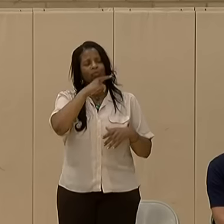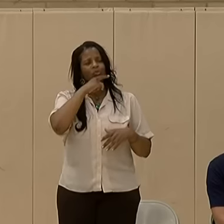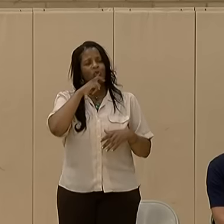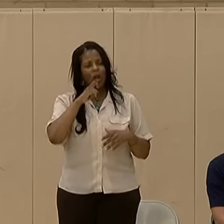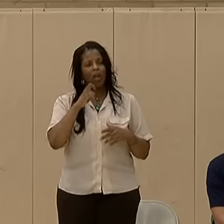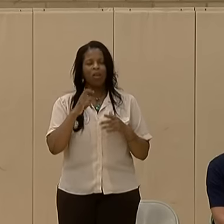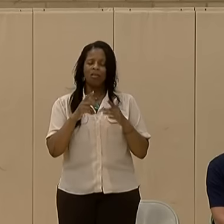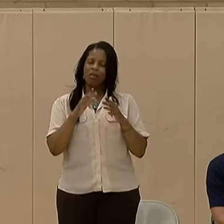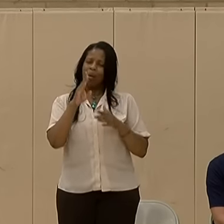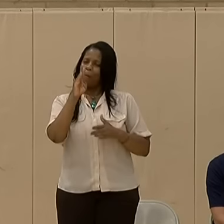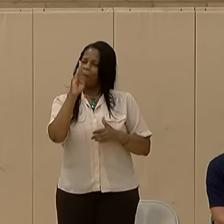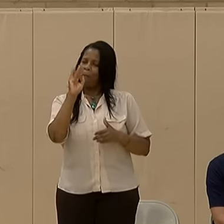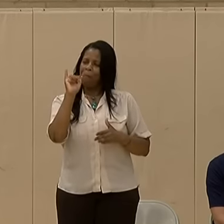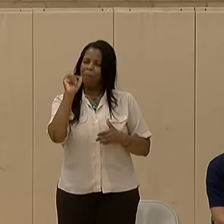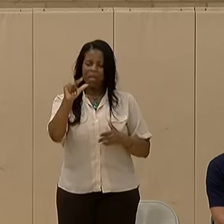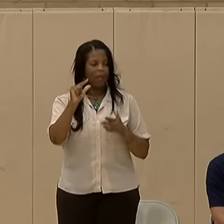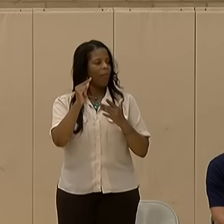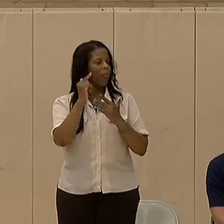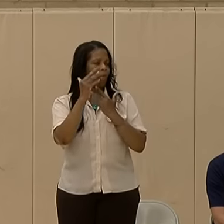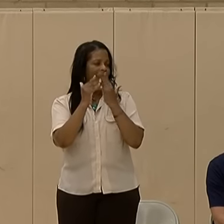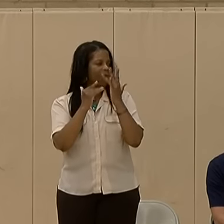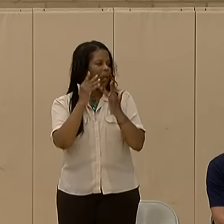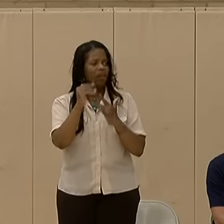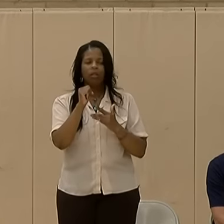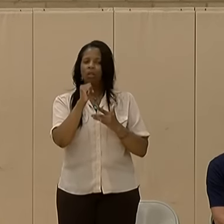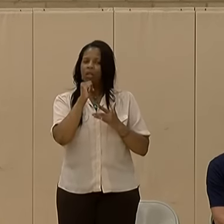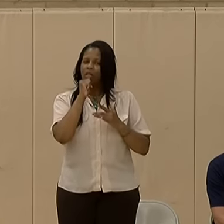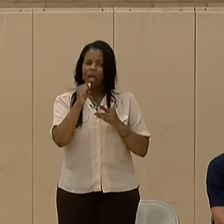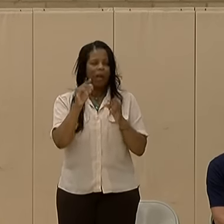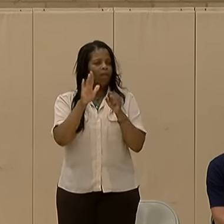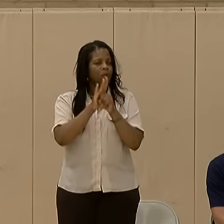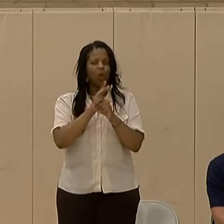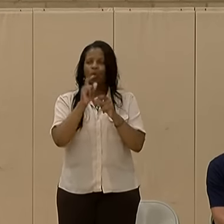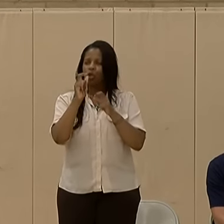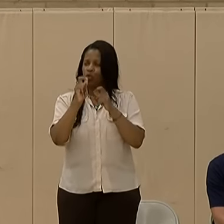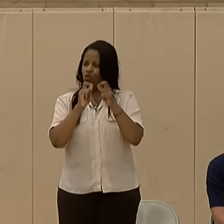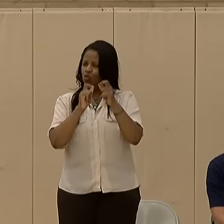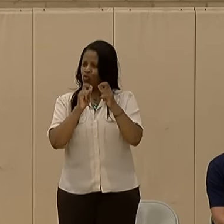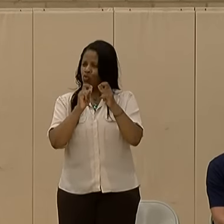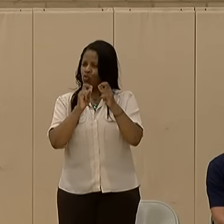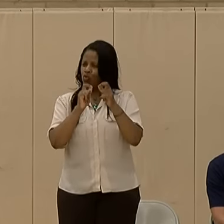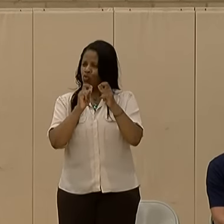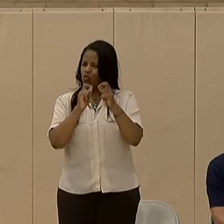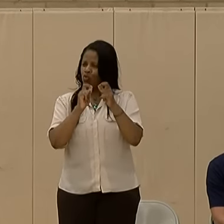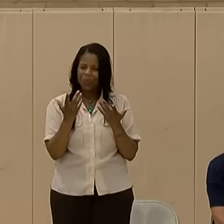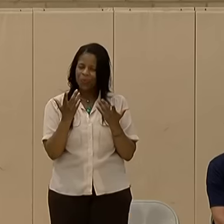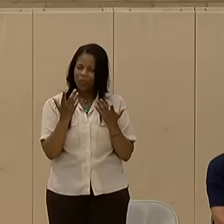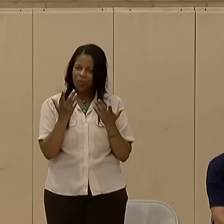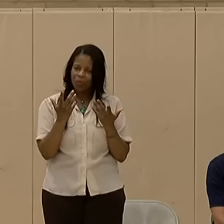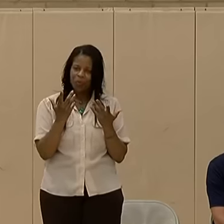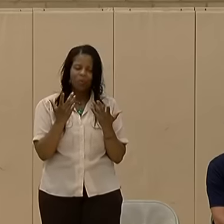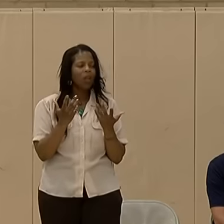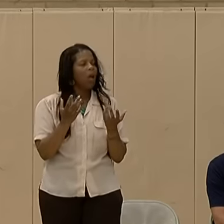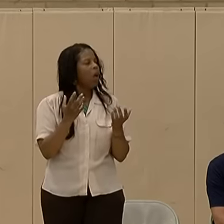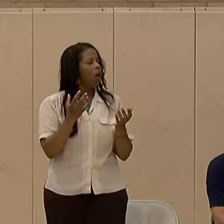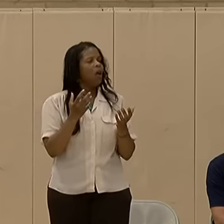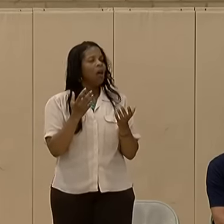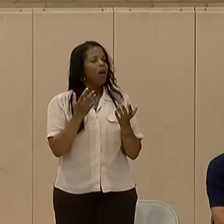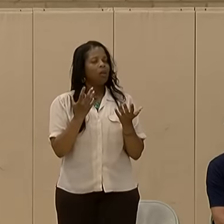big fire out there that we don't have really much containment on. And containment, it means an